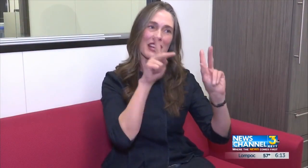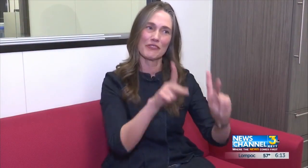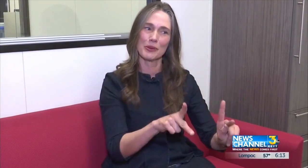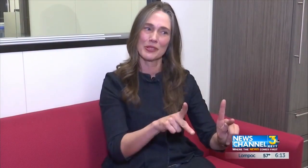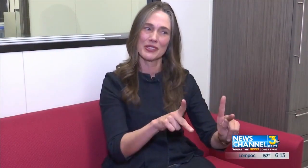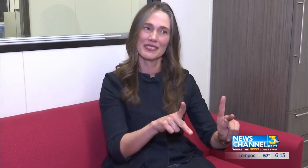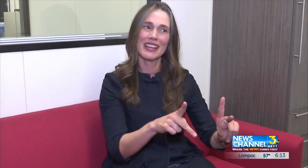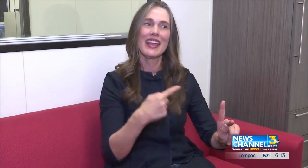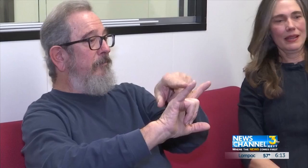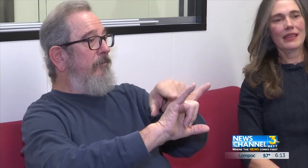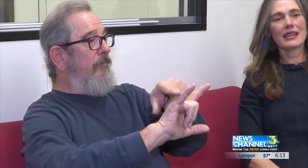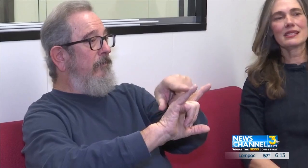deaf person.